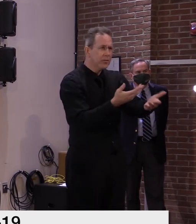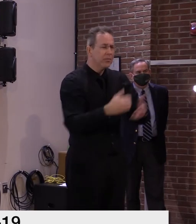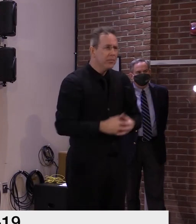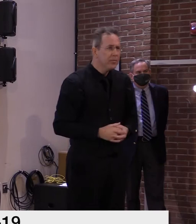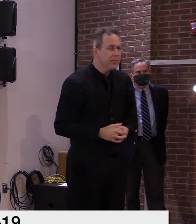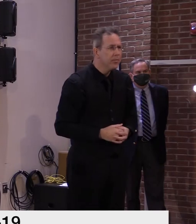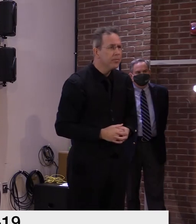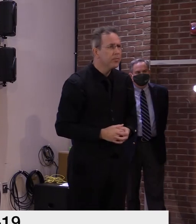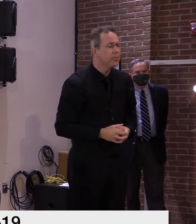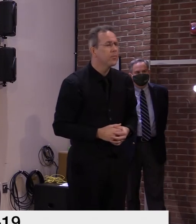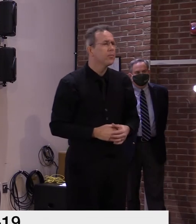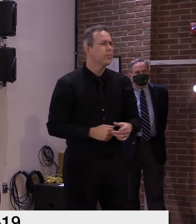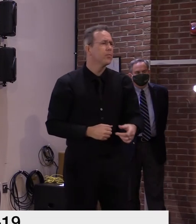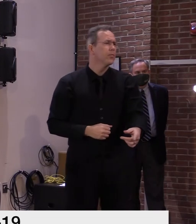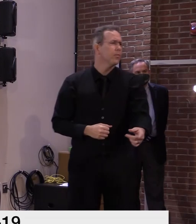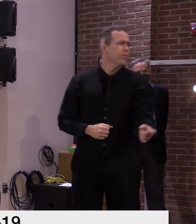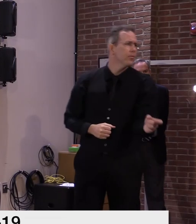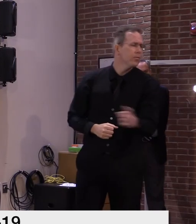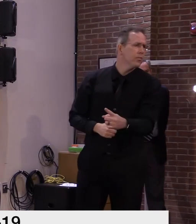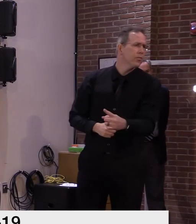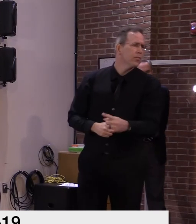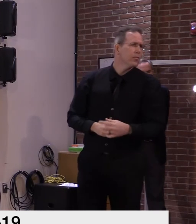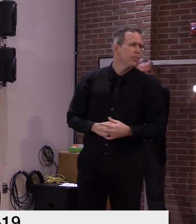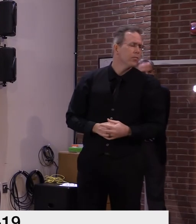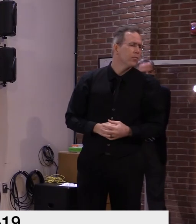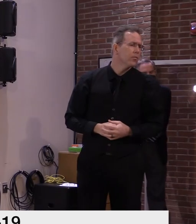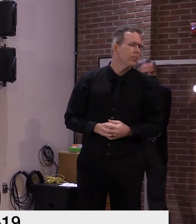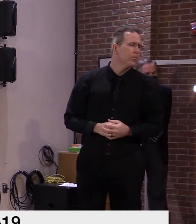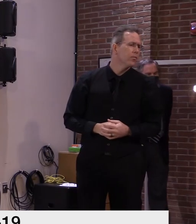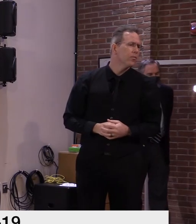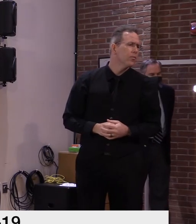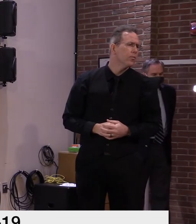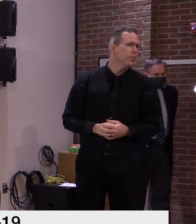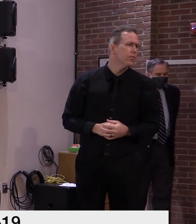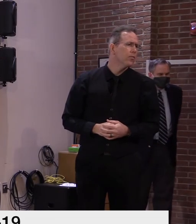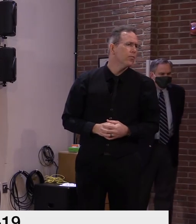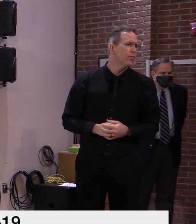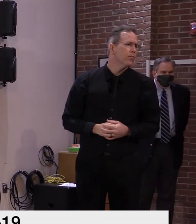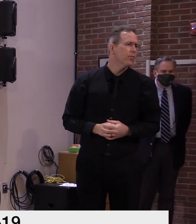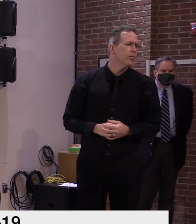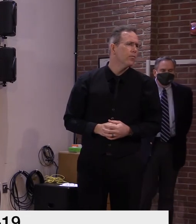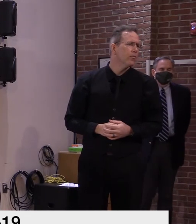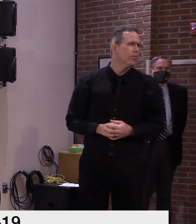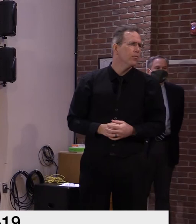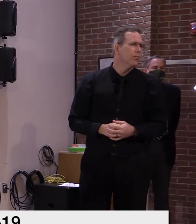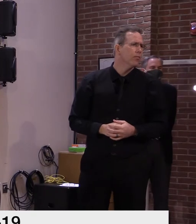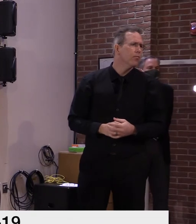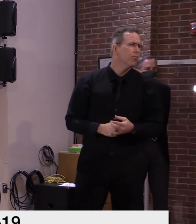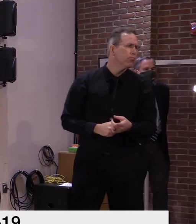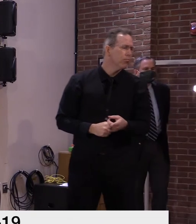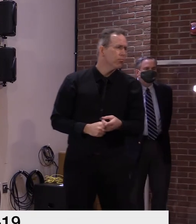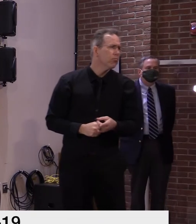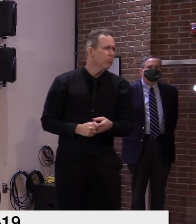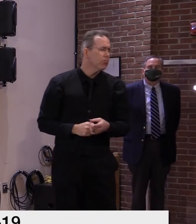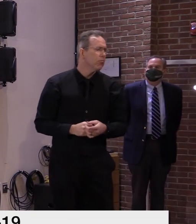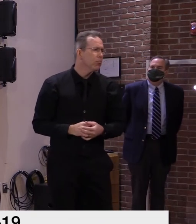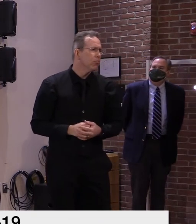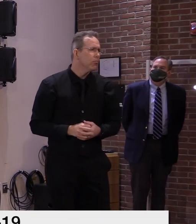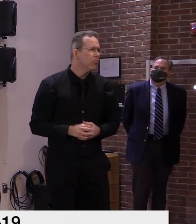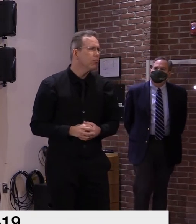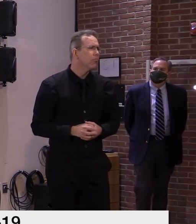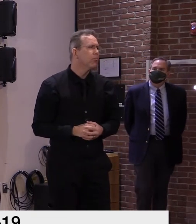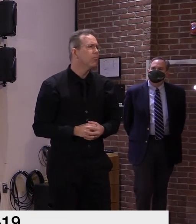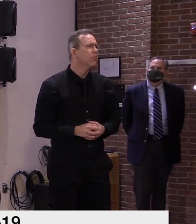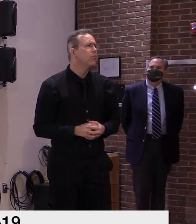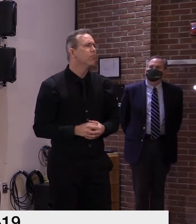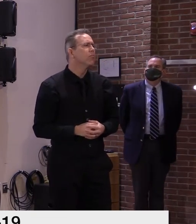Are you receiving any information from the federal government or Walgreens if they receive another supply and want to make this